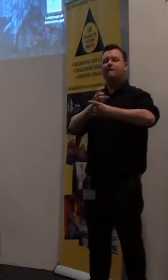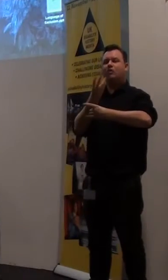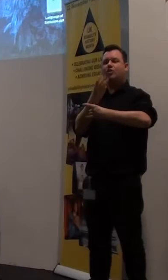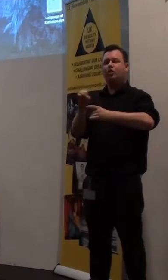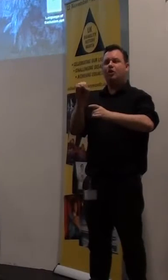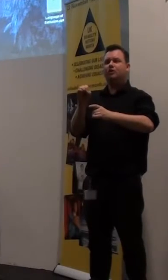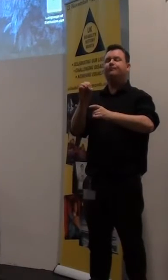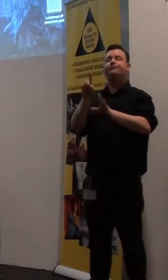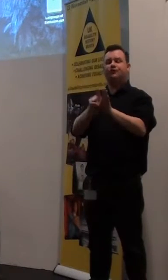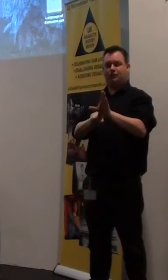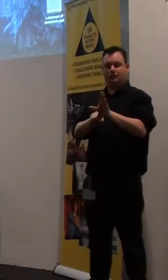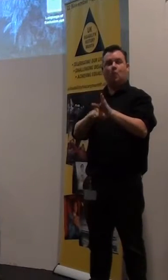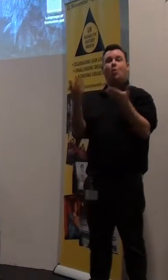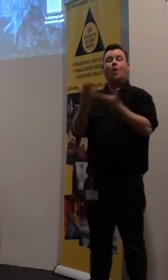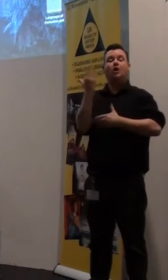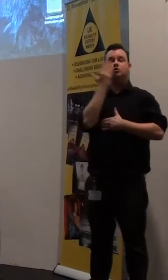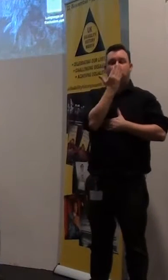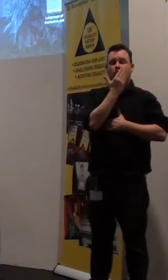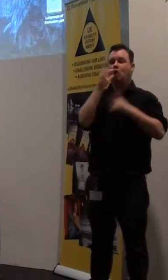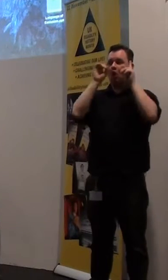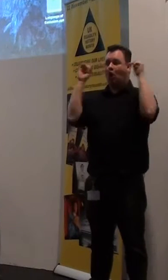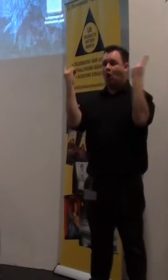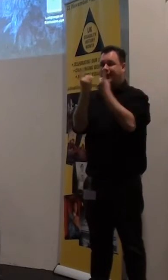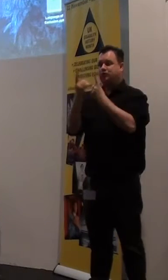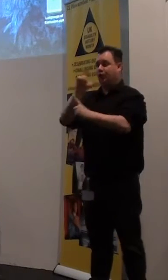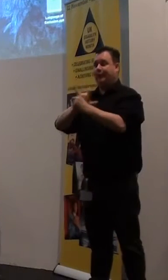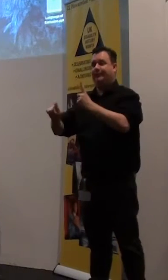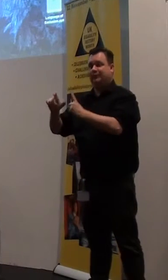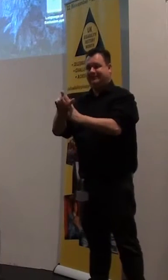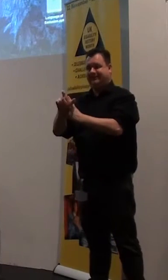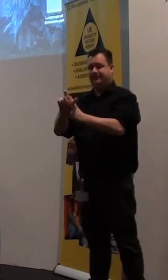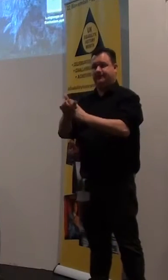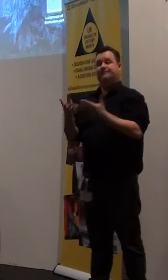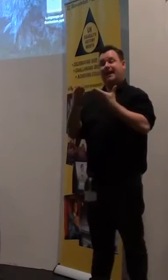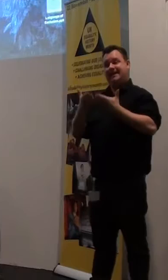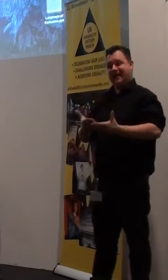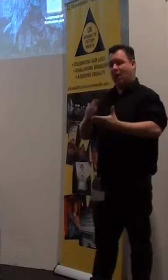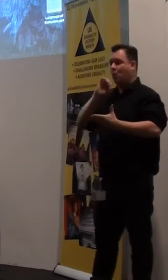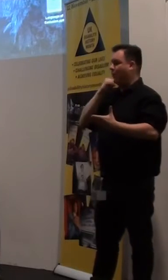in schools, colleges and community settings, and he's now going to...